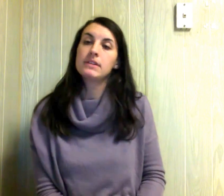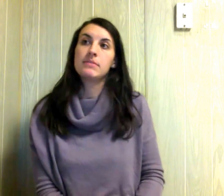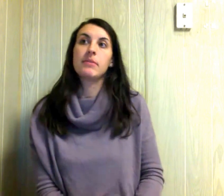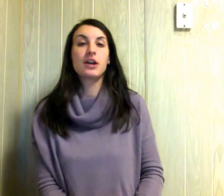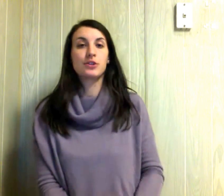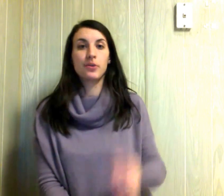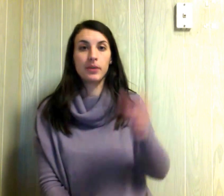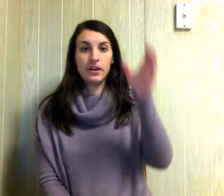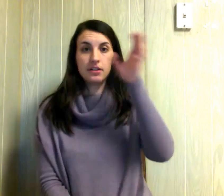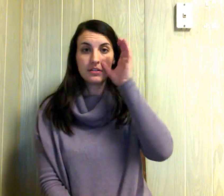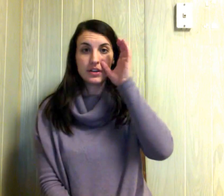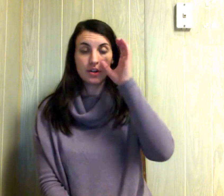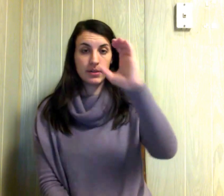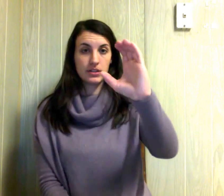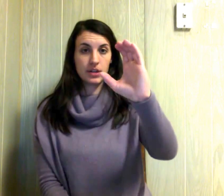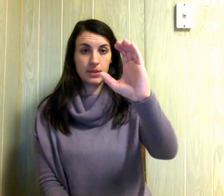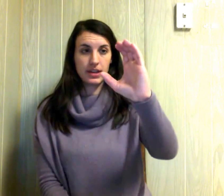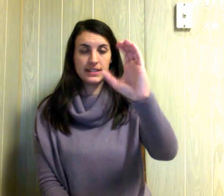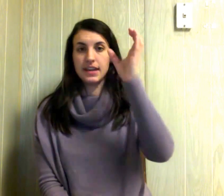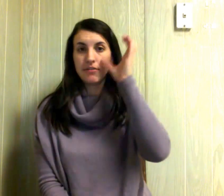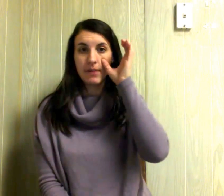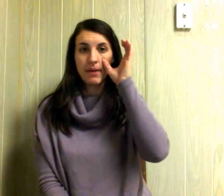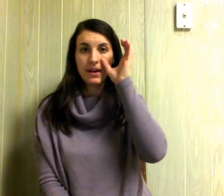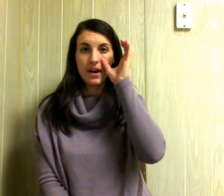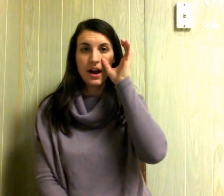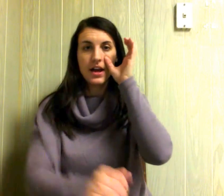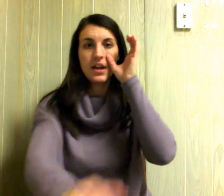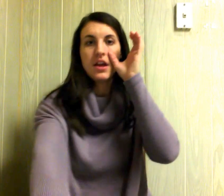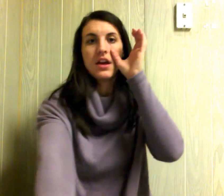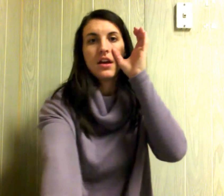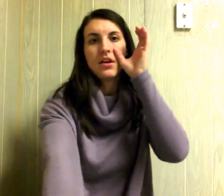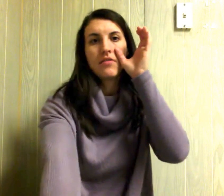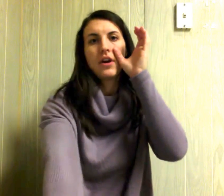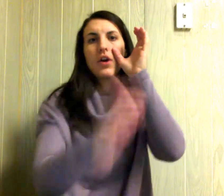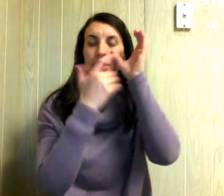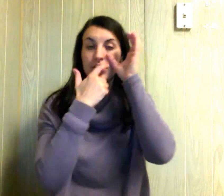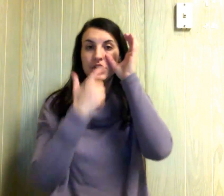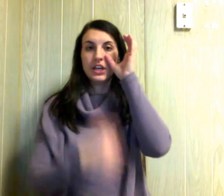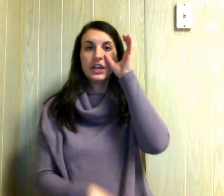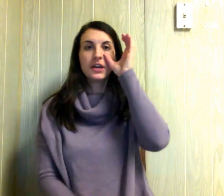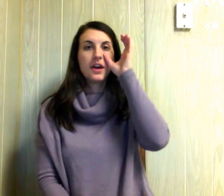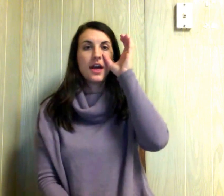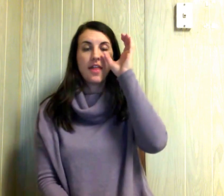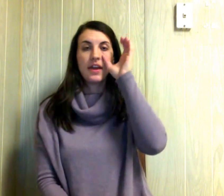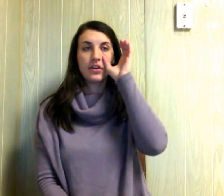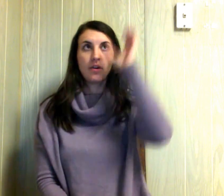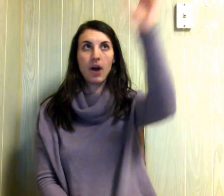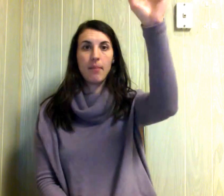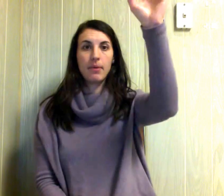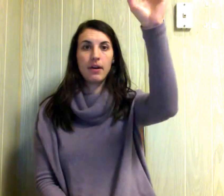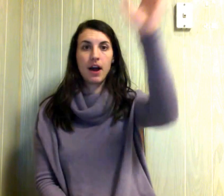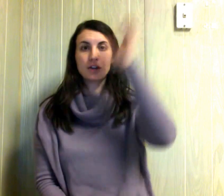September, October. So October is going to be a C right by your eye, right on your cheek, and then you'll go up.